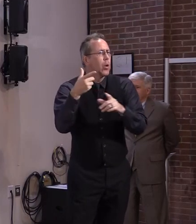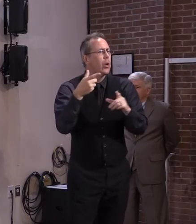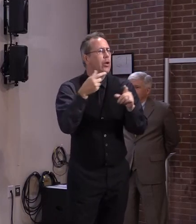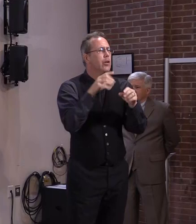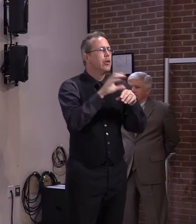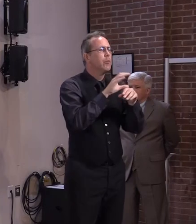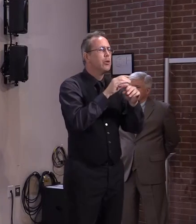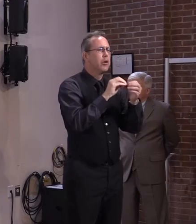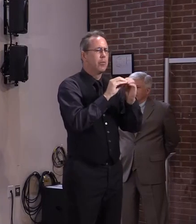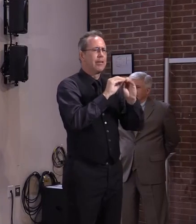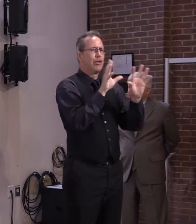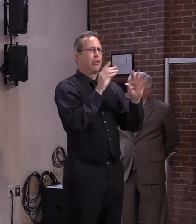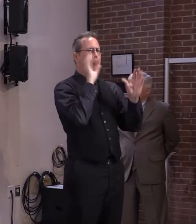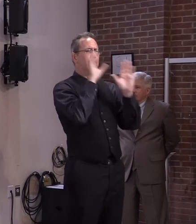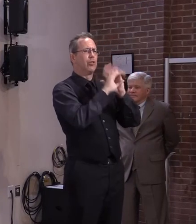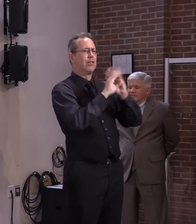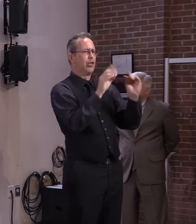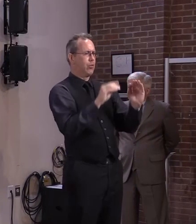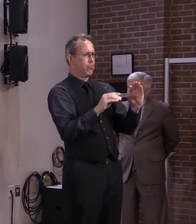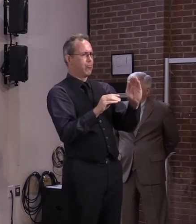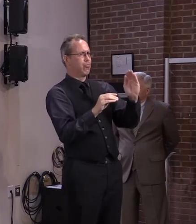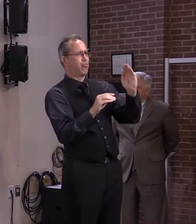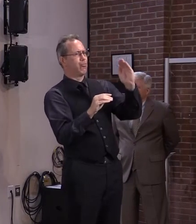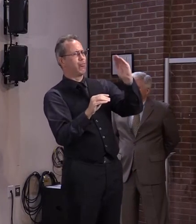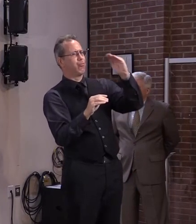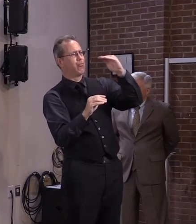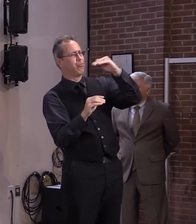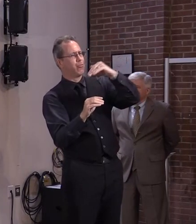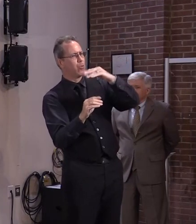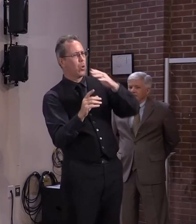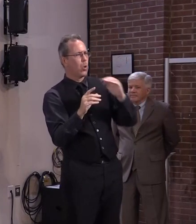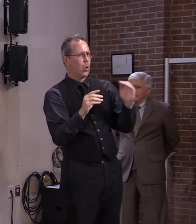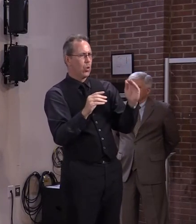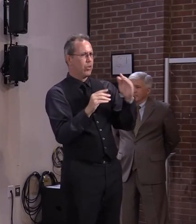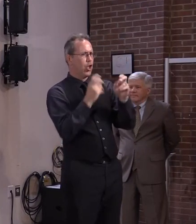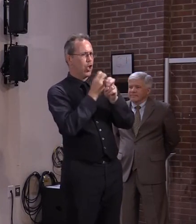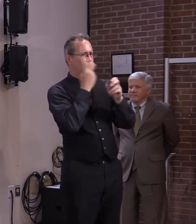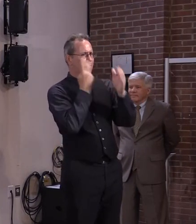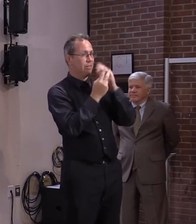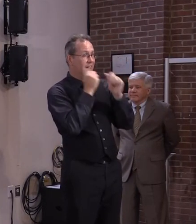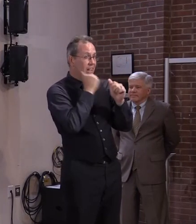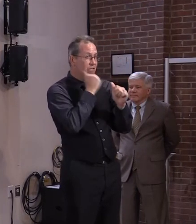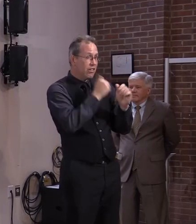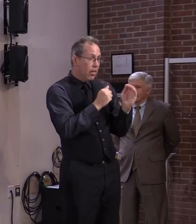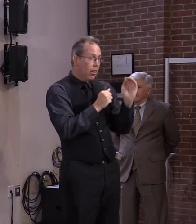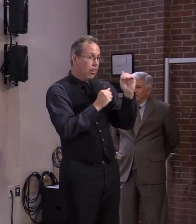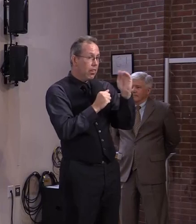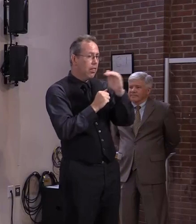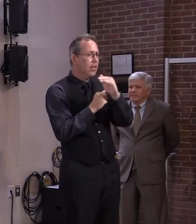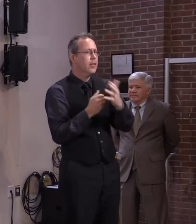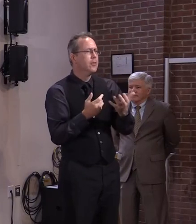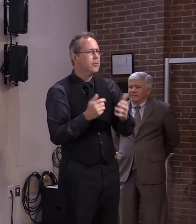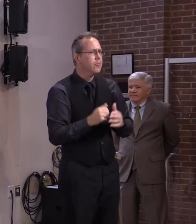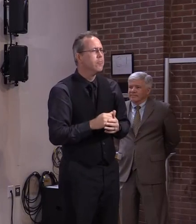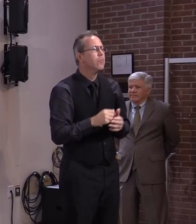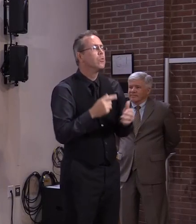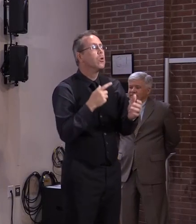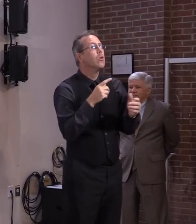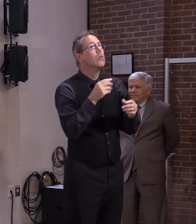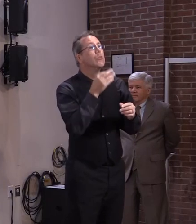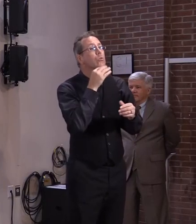good sense of the trend in terms of the shorter term, but this will work its way out of the data pretty quickly as we get through the next week or